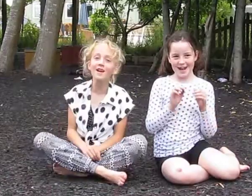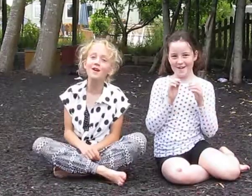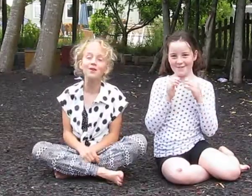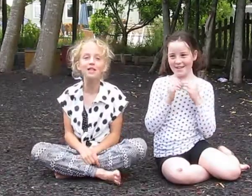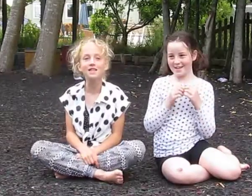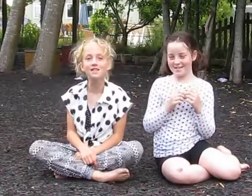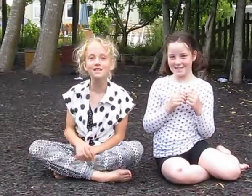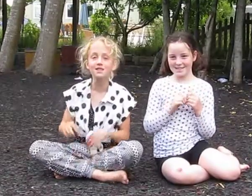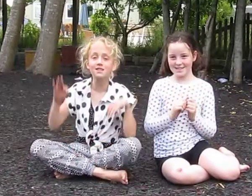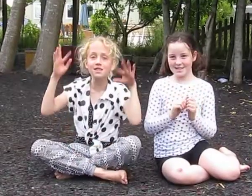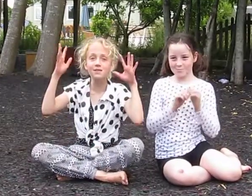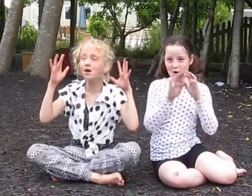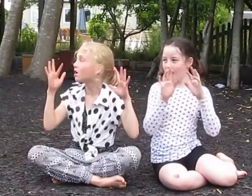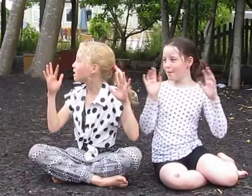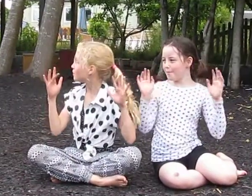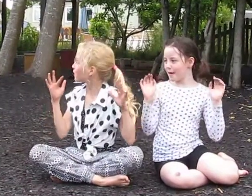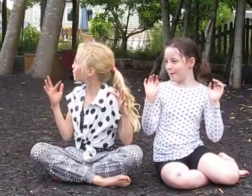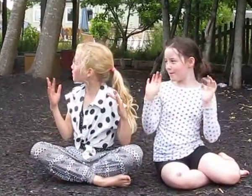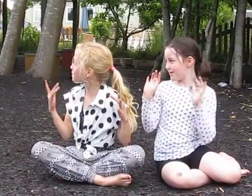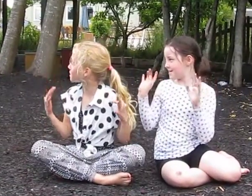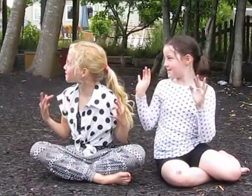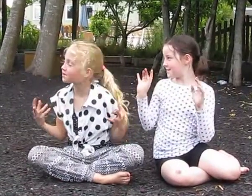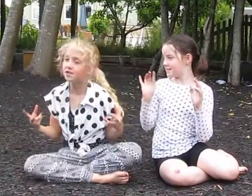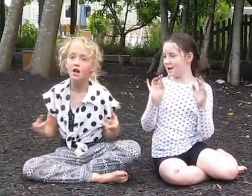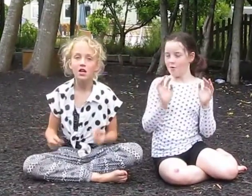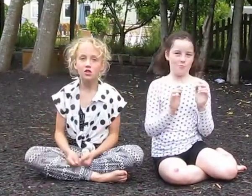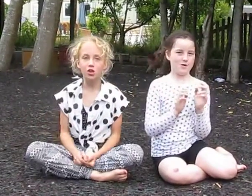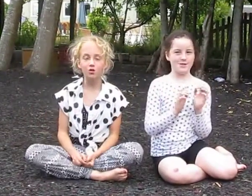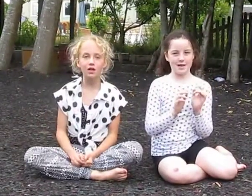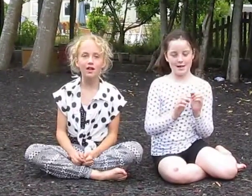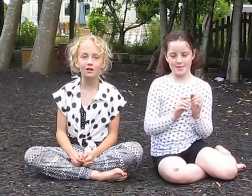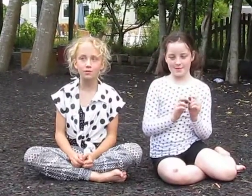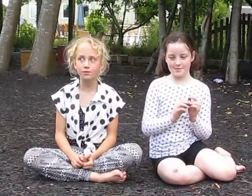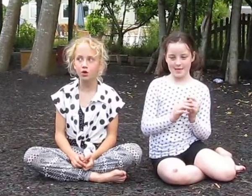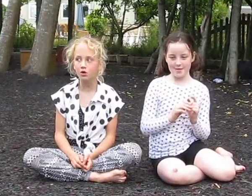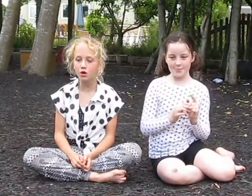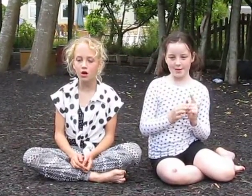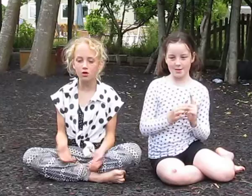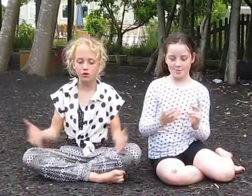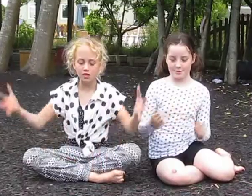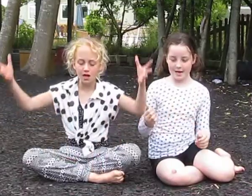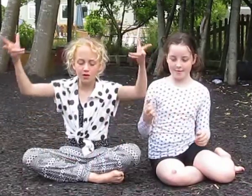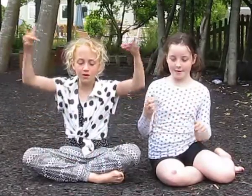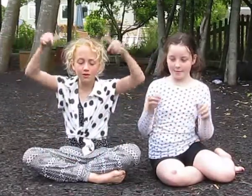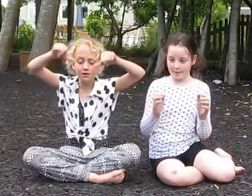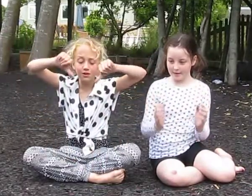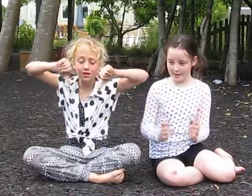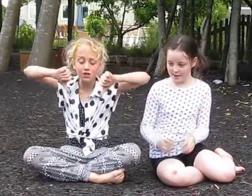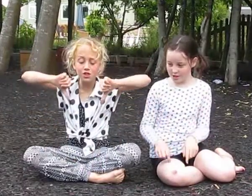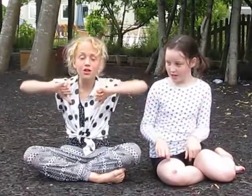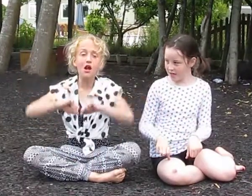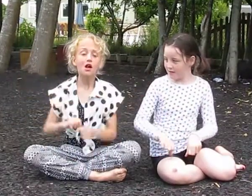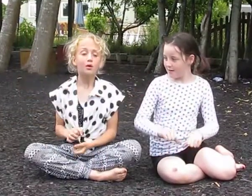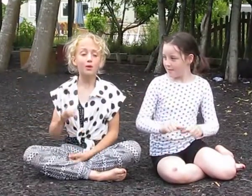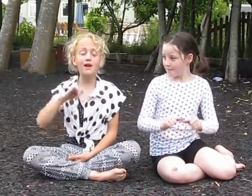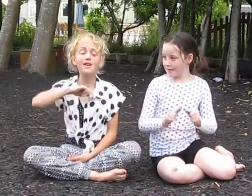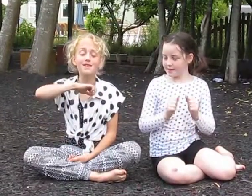ever listens, it's my favorite listens. Don't let them know what goes down in the kitchen.